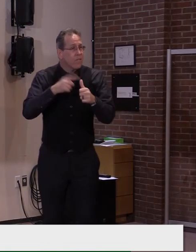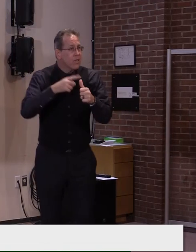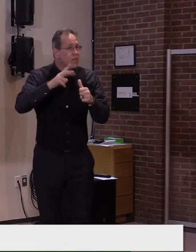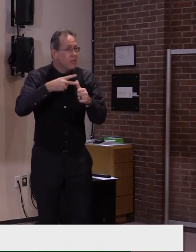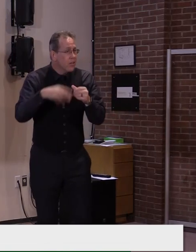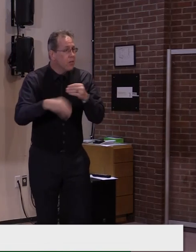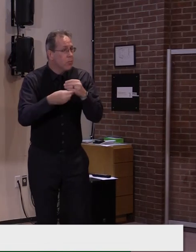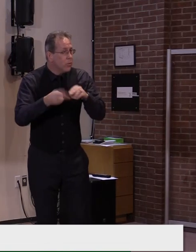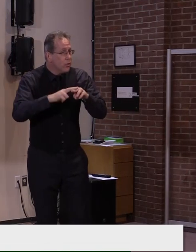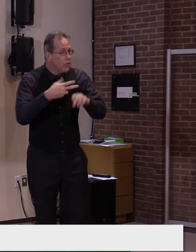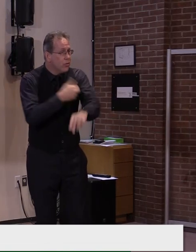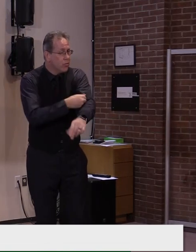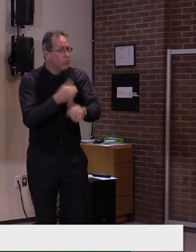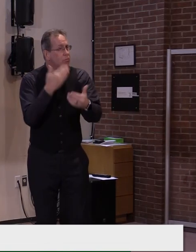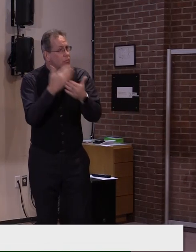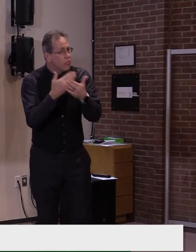50,